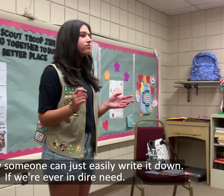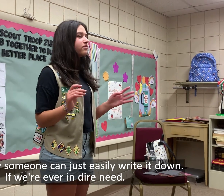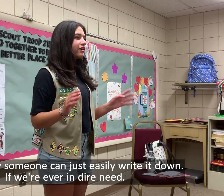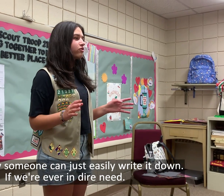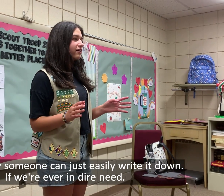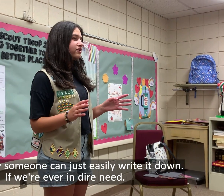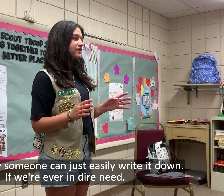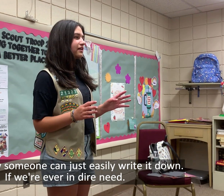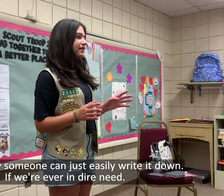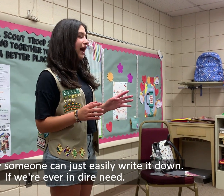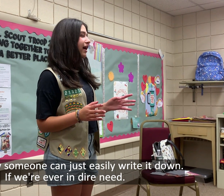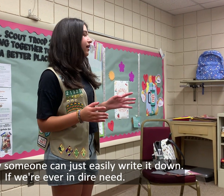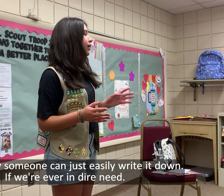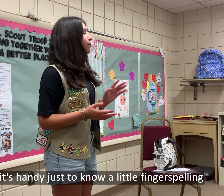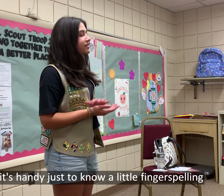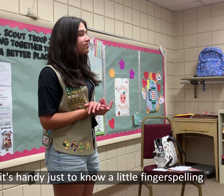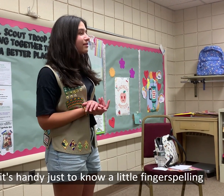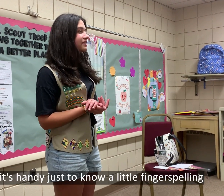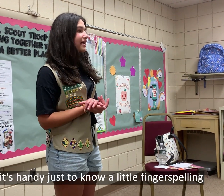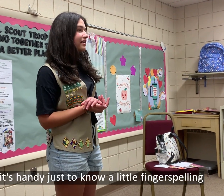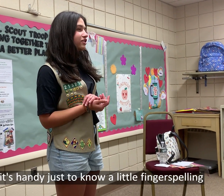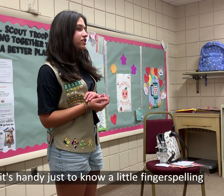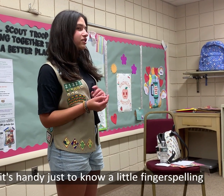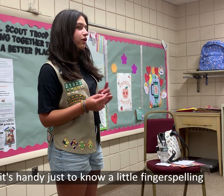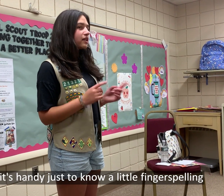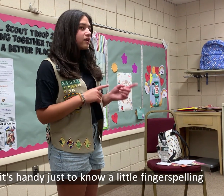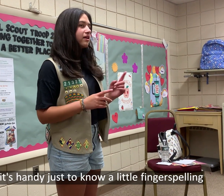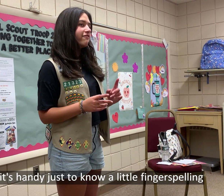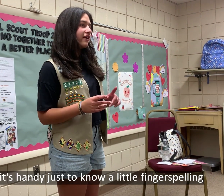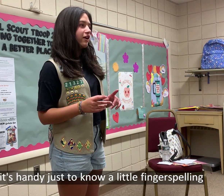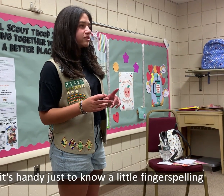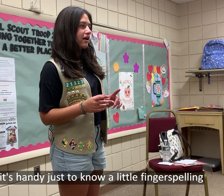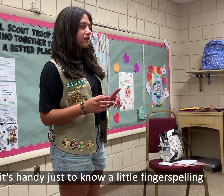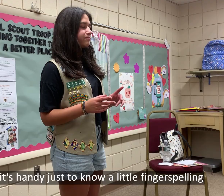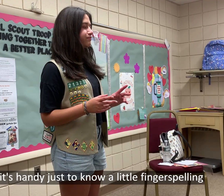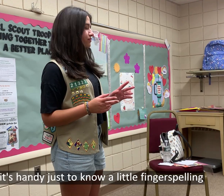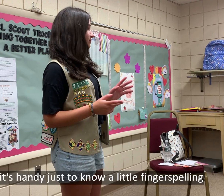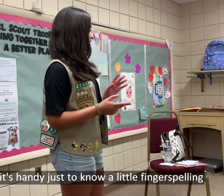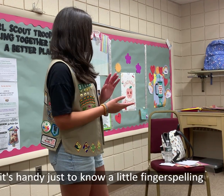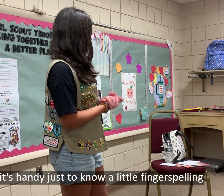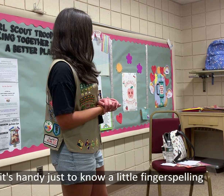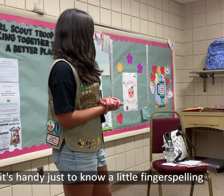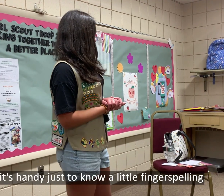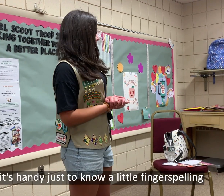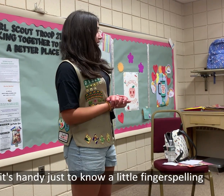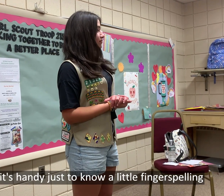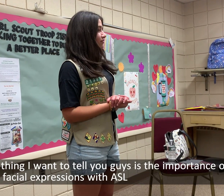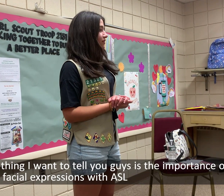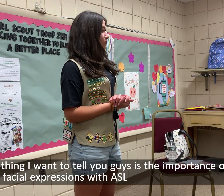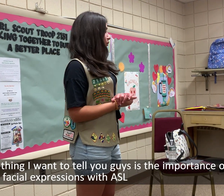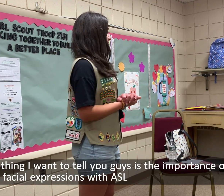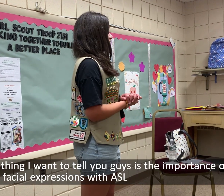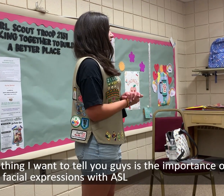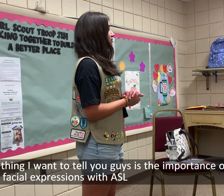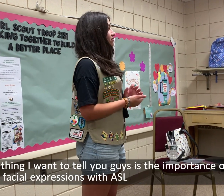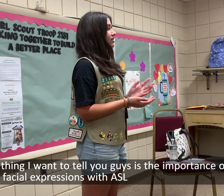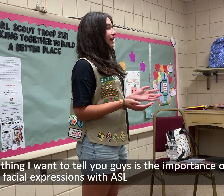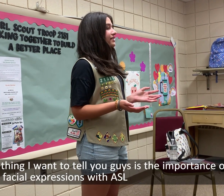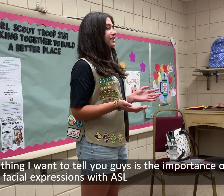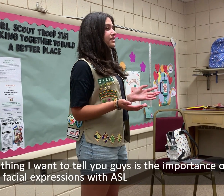if we're ever in dire. But sometimes it's handy just to know a little bit of fingerspelling. Alright, well, the last things that I